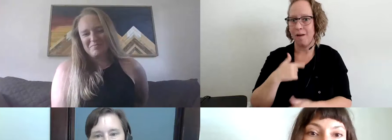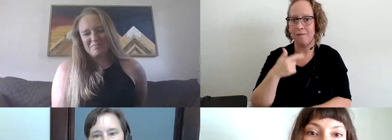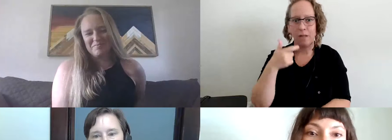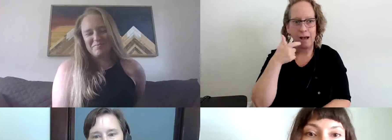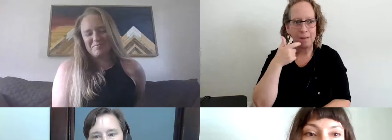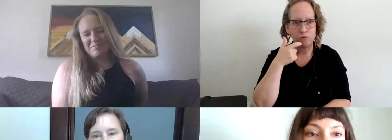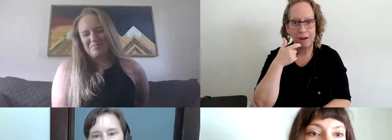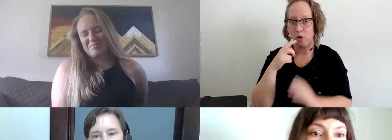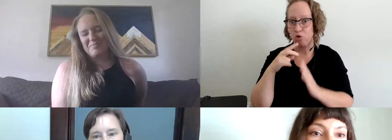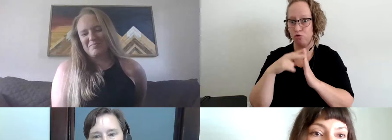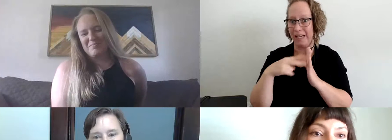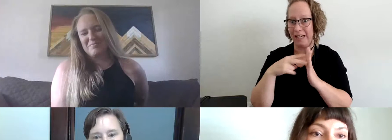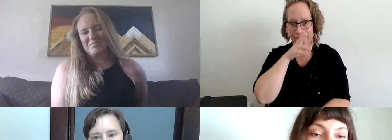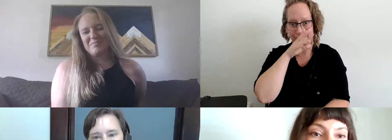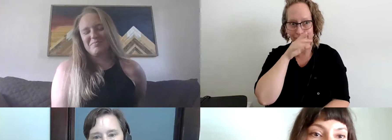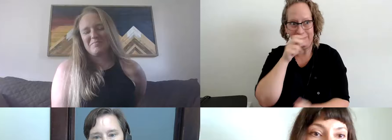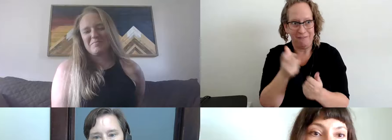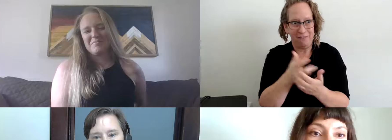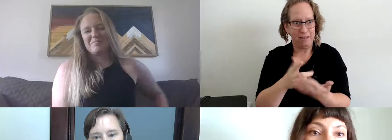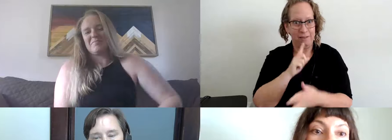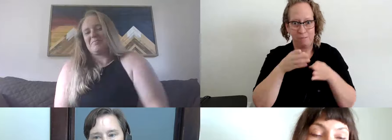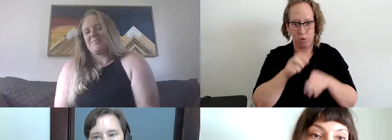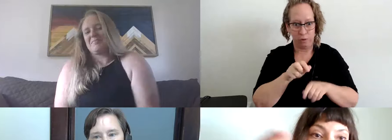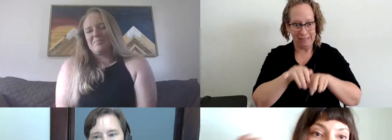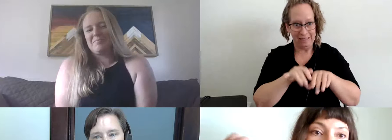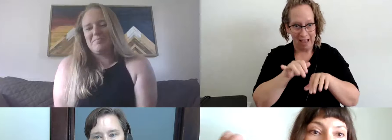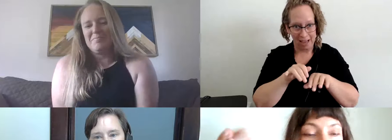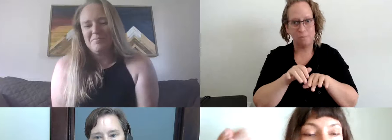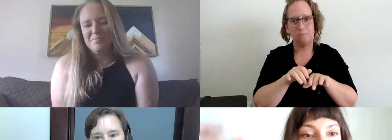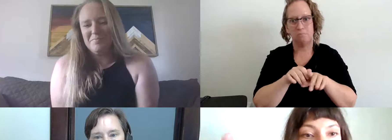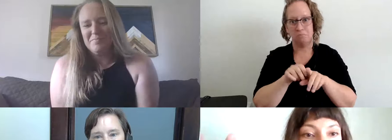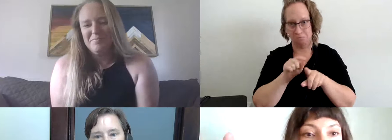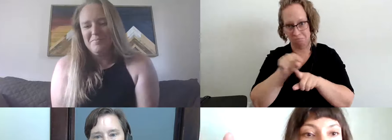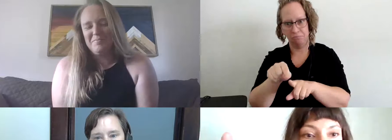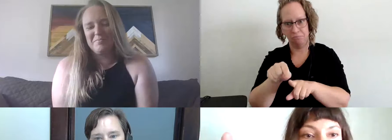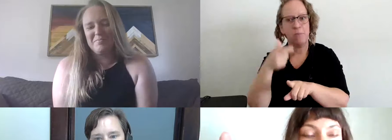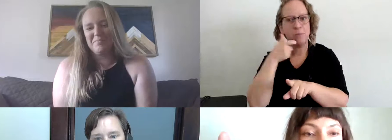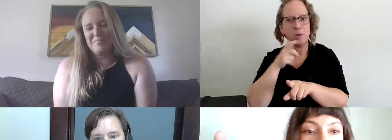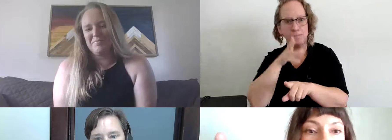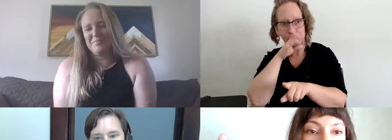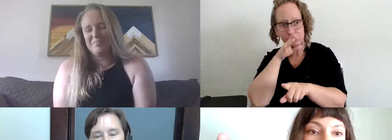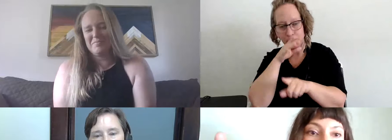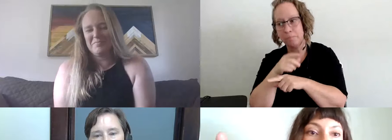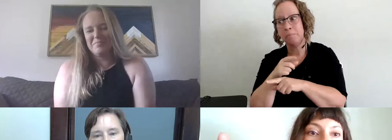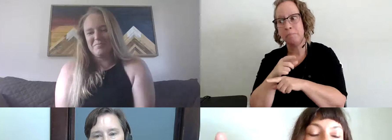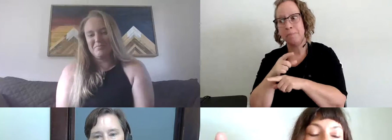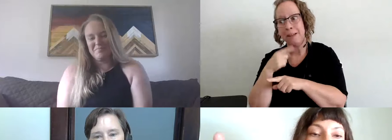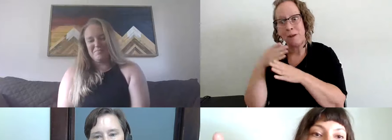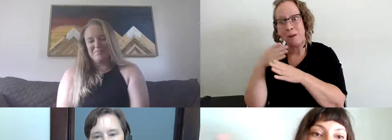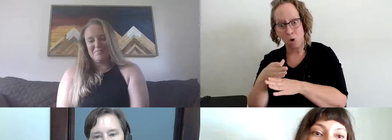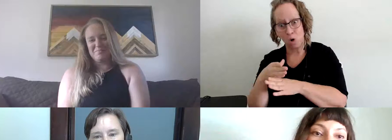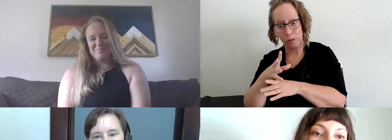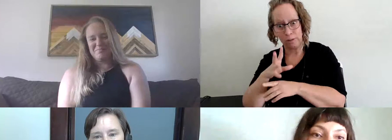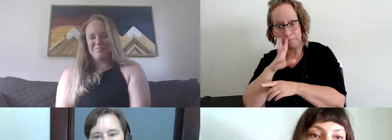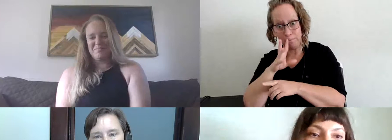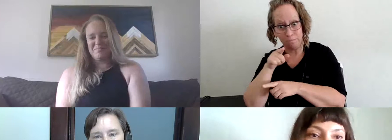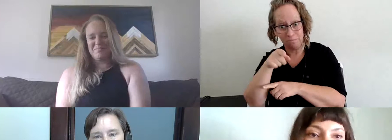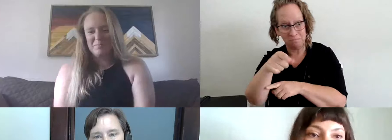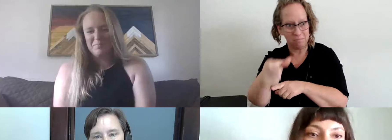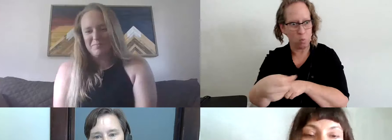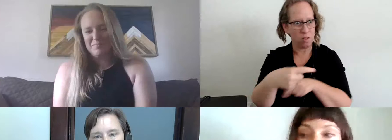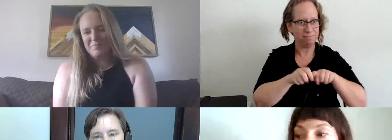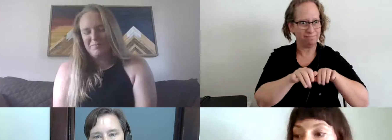operator reading everything that the deaf person is typing out loud, and then whatever the hearing person responds, the